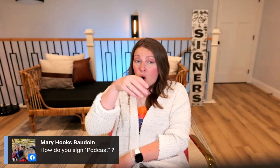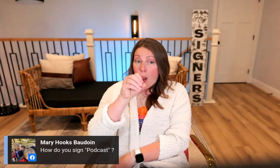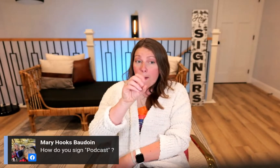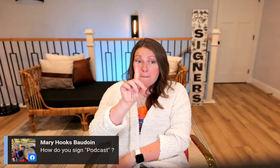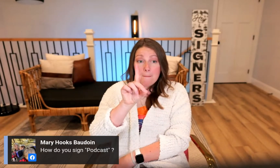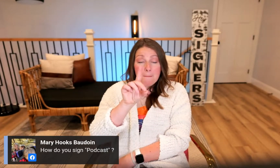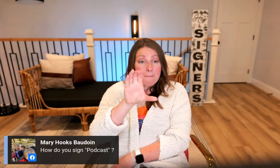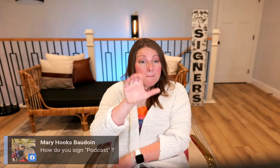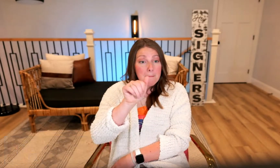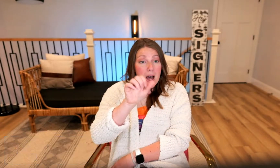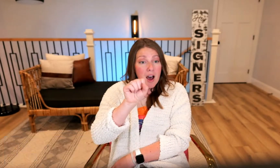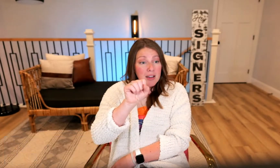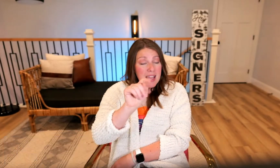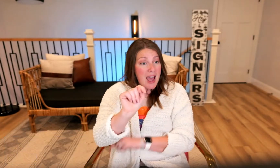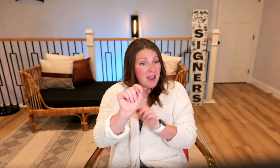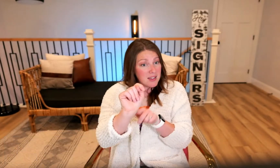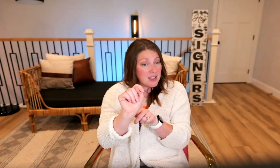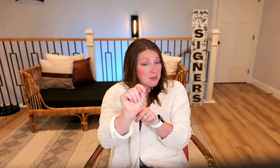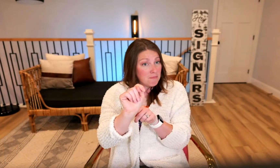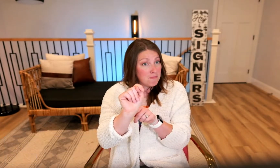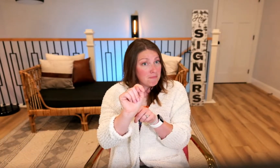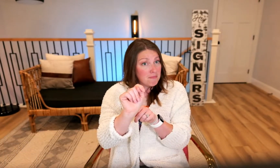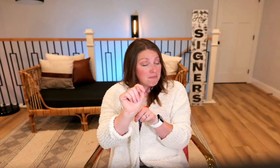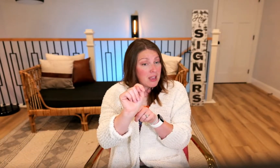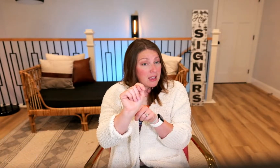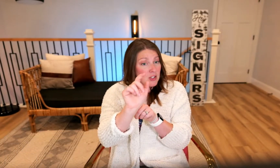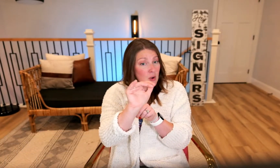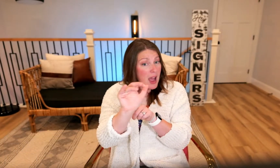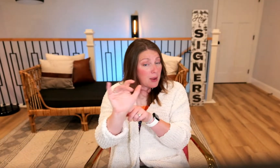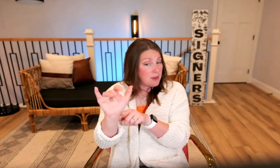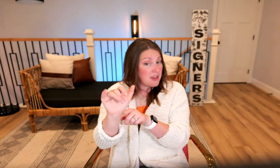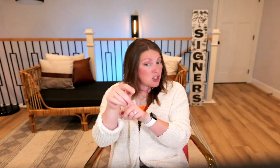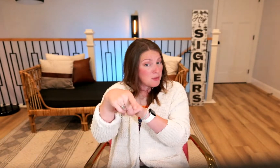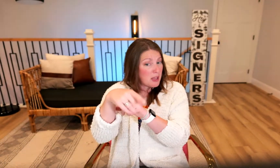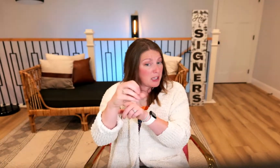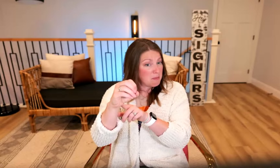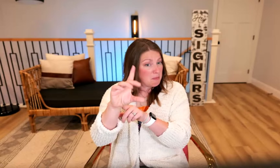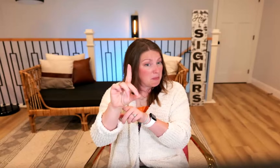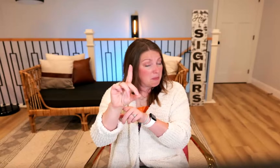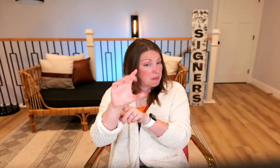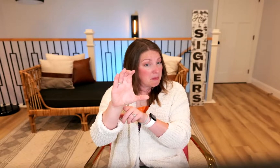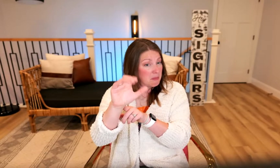for podcast, so I would finger spell it.